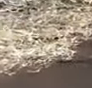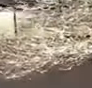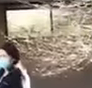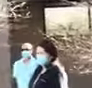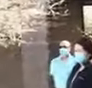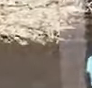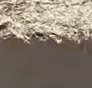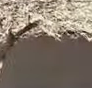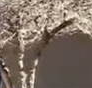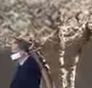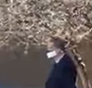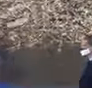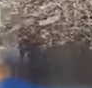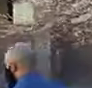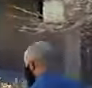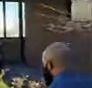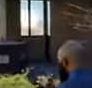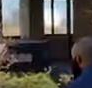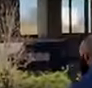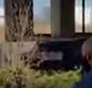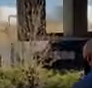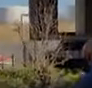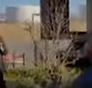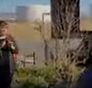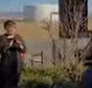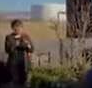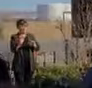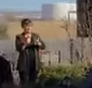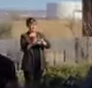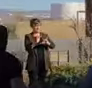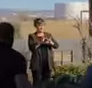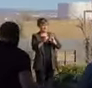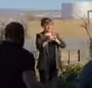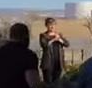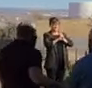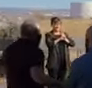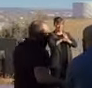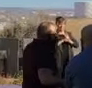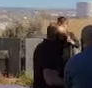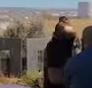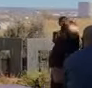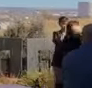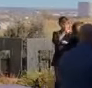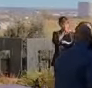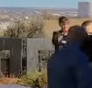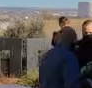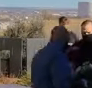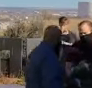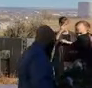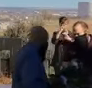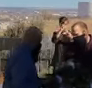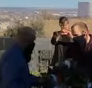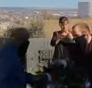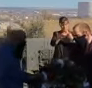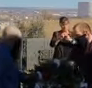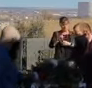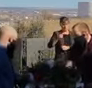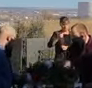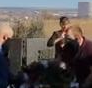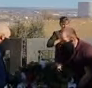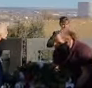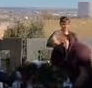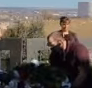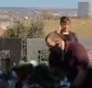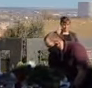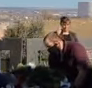This wreath is just a small but tangible symbol of the appreciation from the Pikes Peak Community College to our veterans.